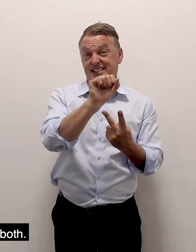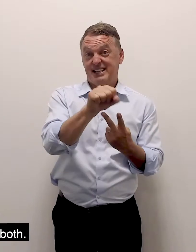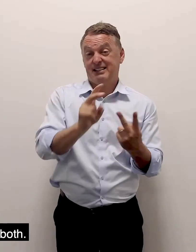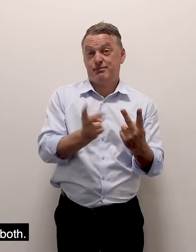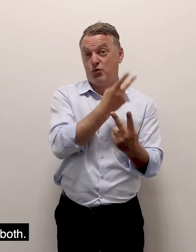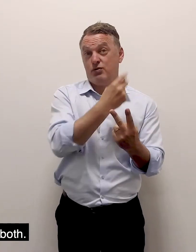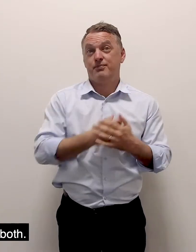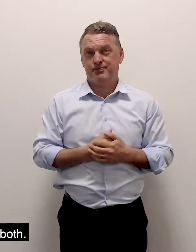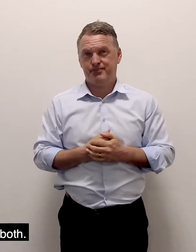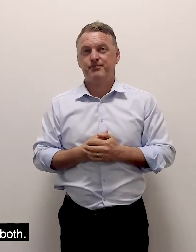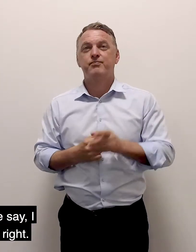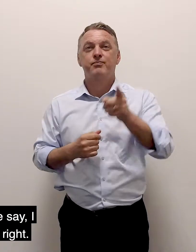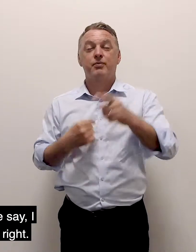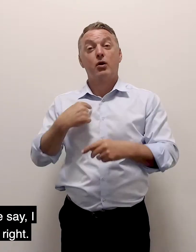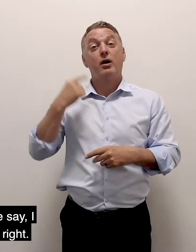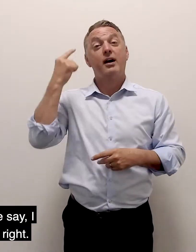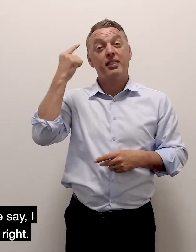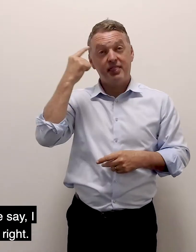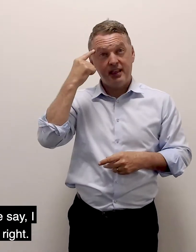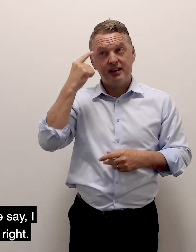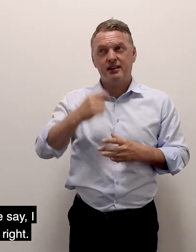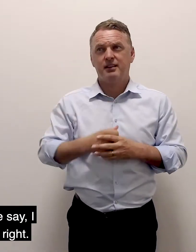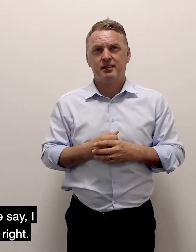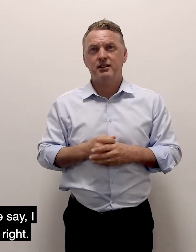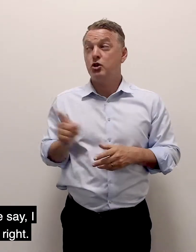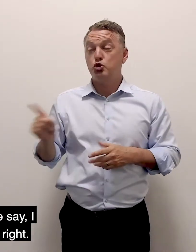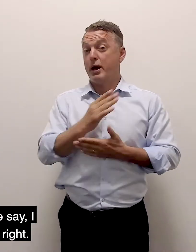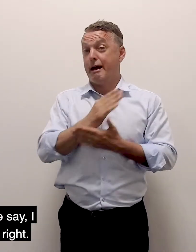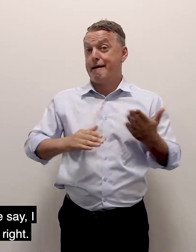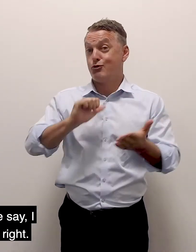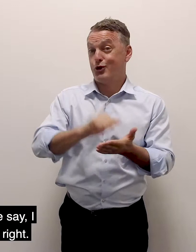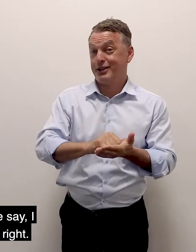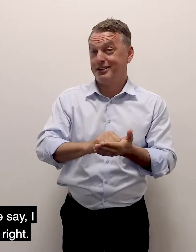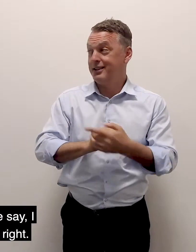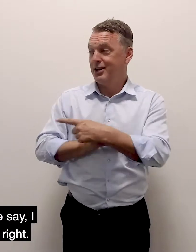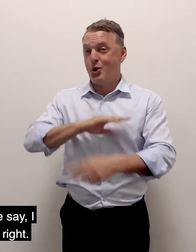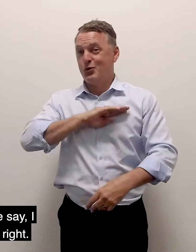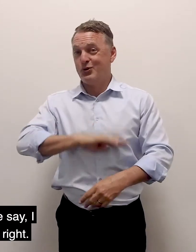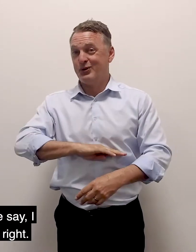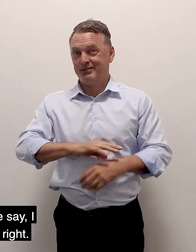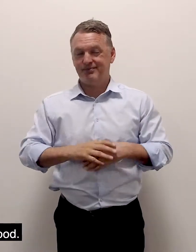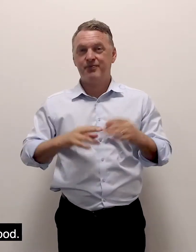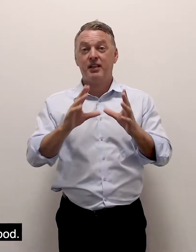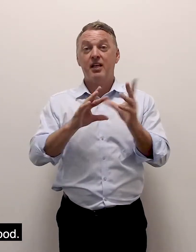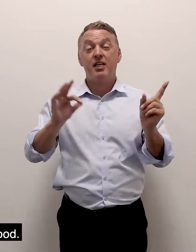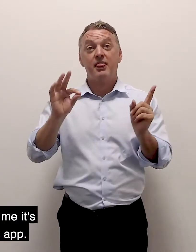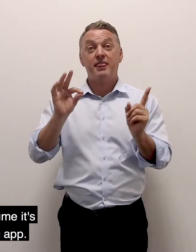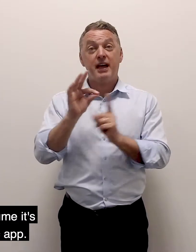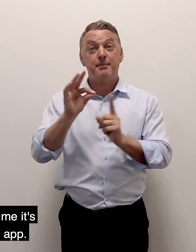So we said yes to both. Okay, I would dare say that, well, I will say you're half right. Oh,